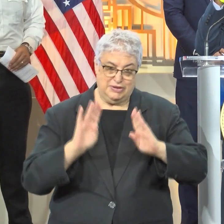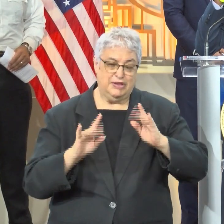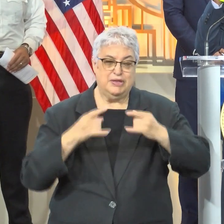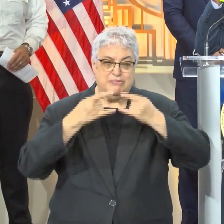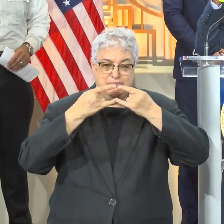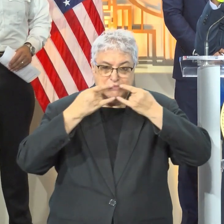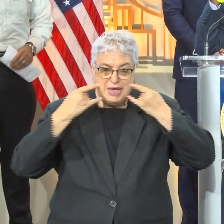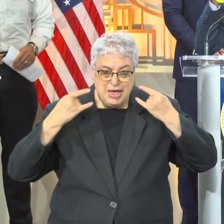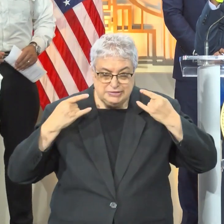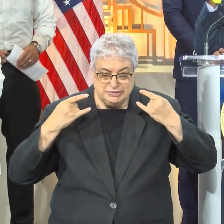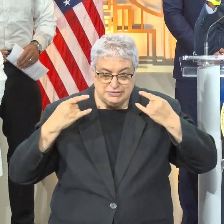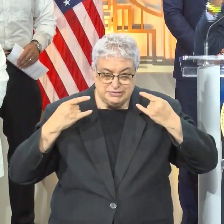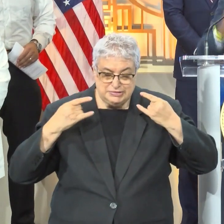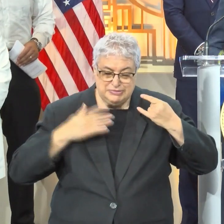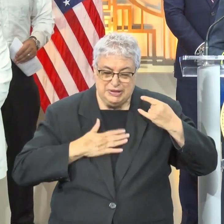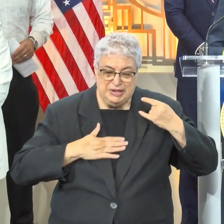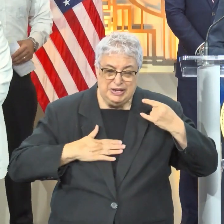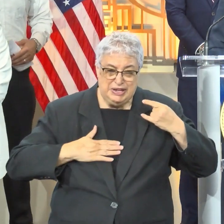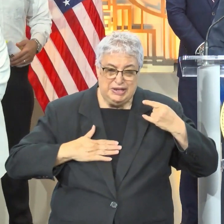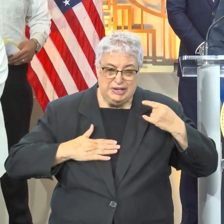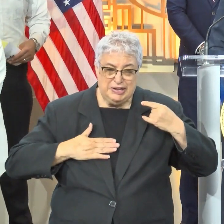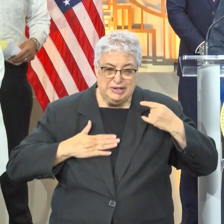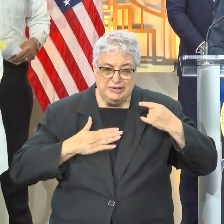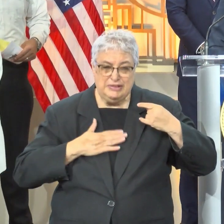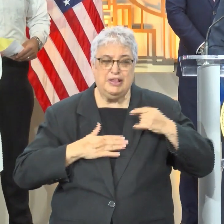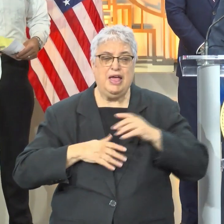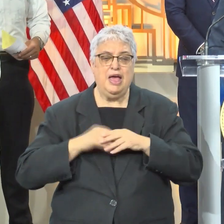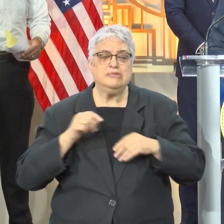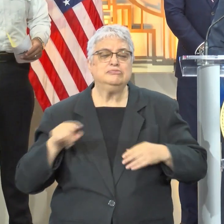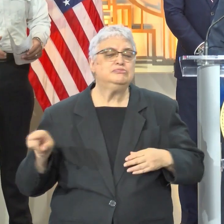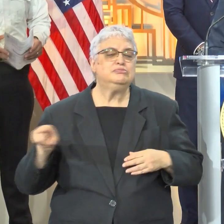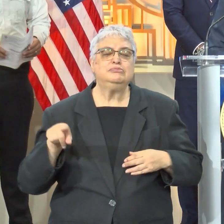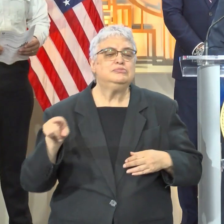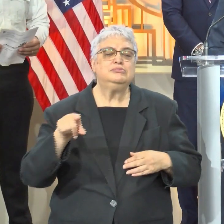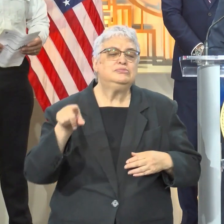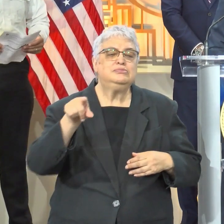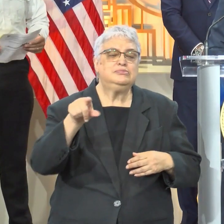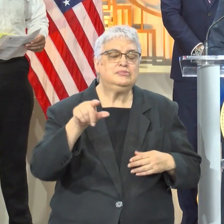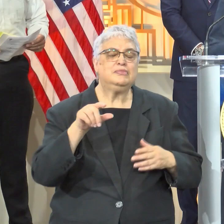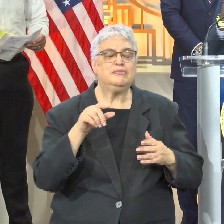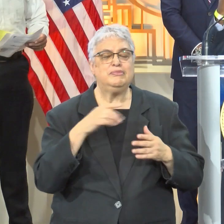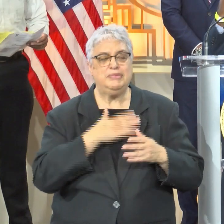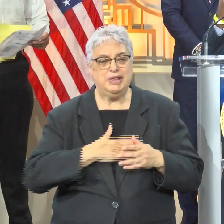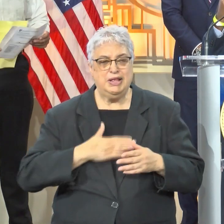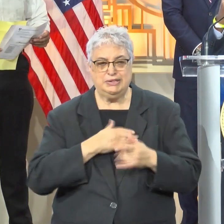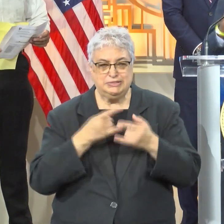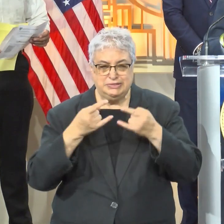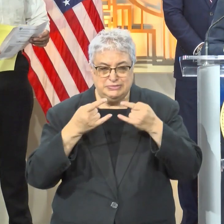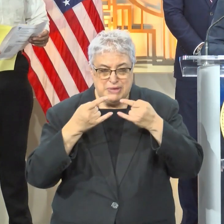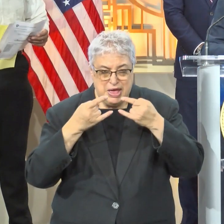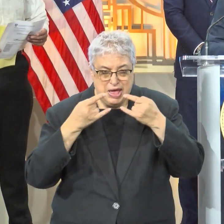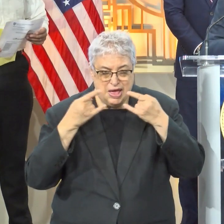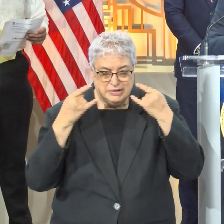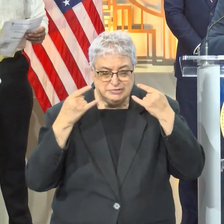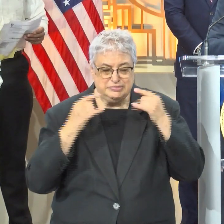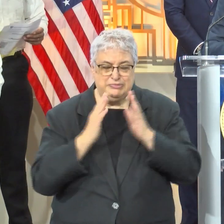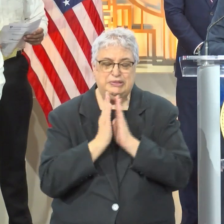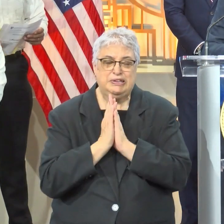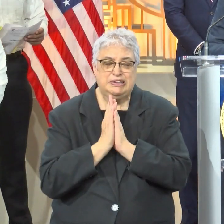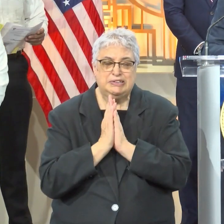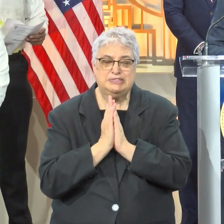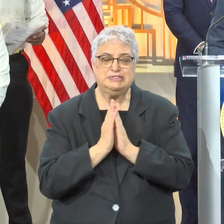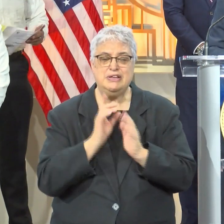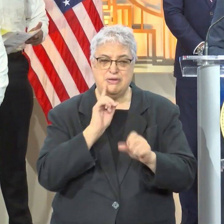mask on, please. And when you're out and about in the presence of other people in public, put your mask on. If you do that,